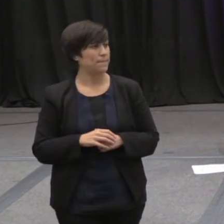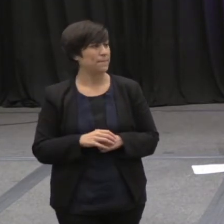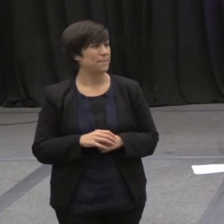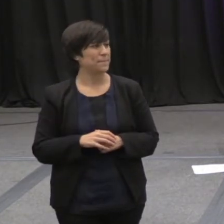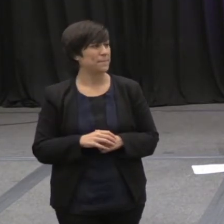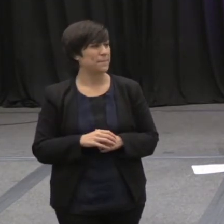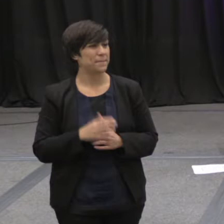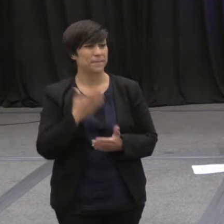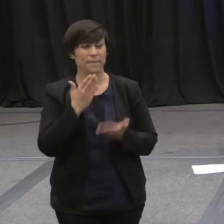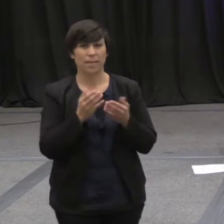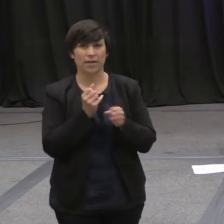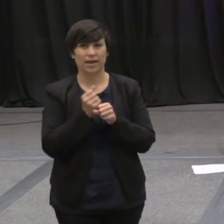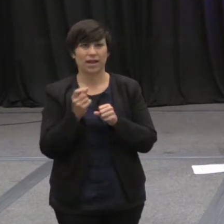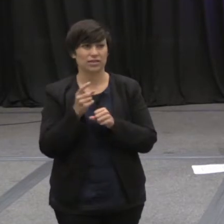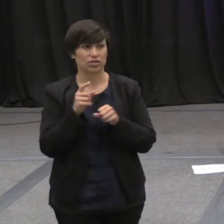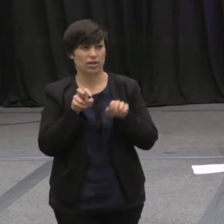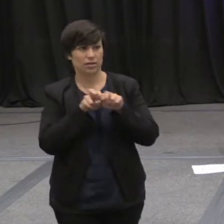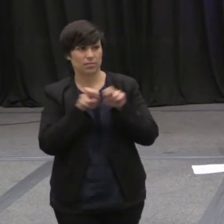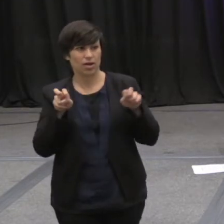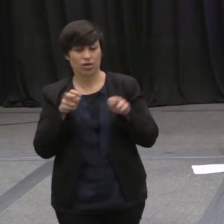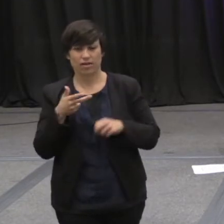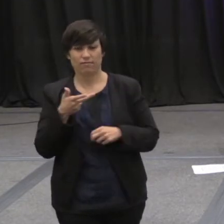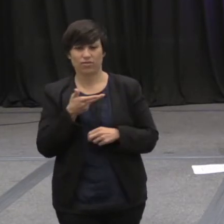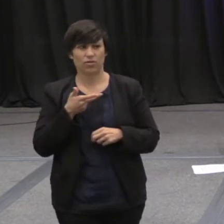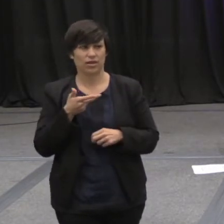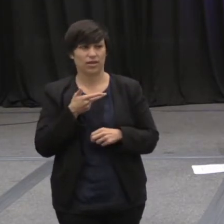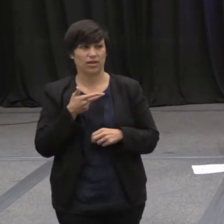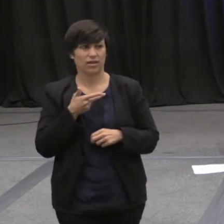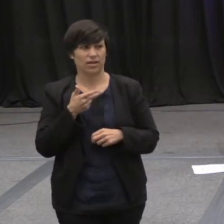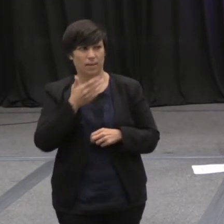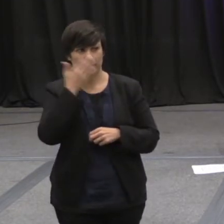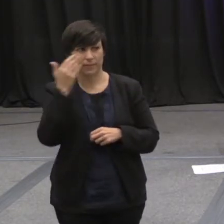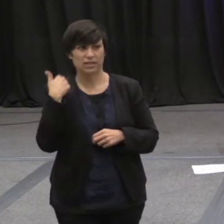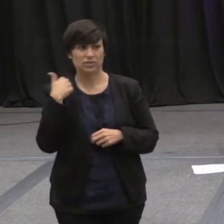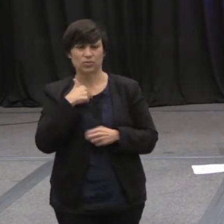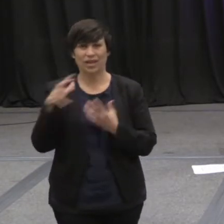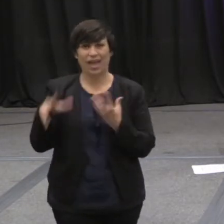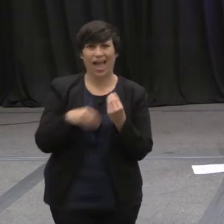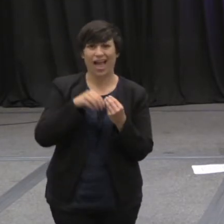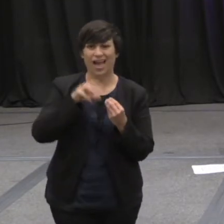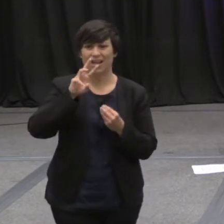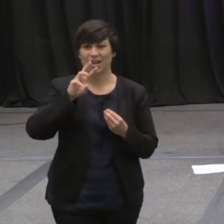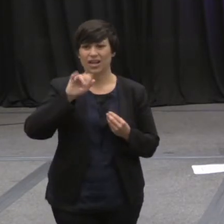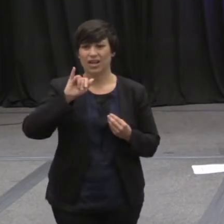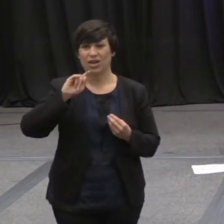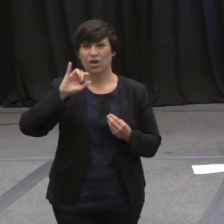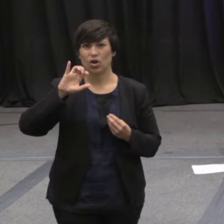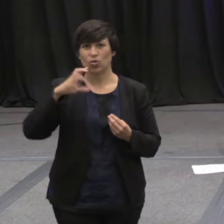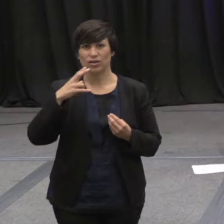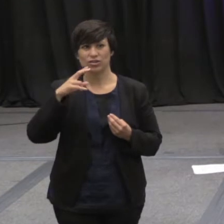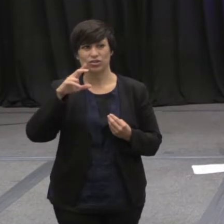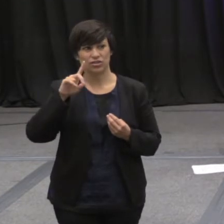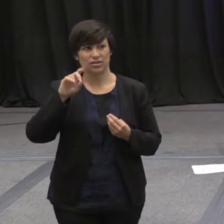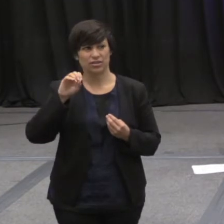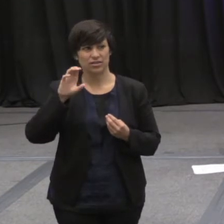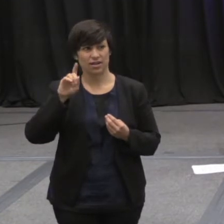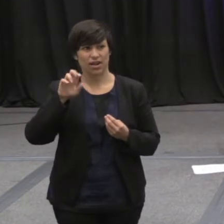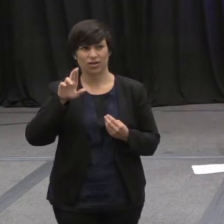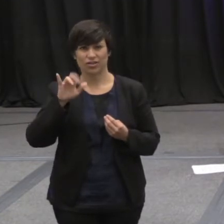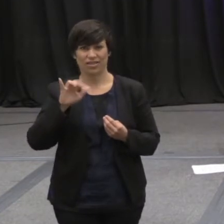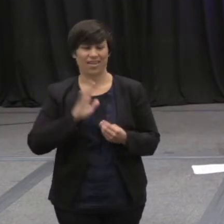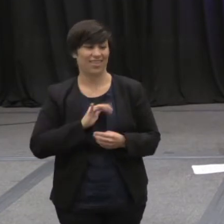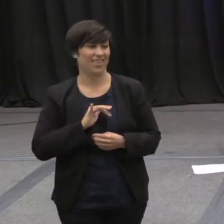maybe next year this is a panel of three, because if we get a witch doctor in this, we're at that. Get my